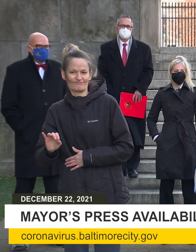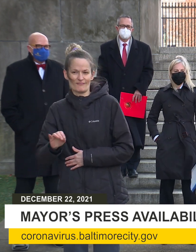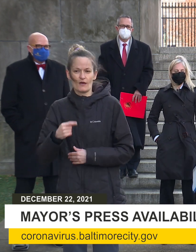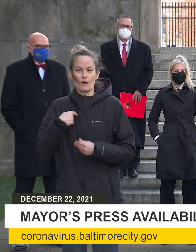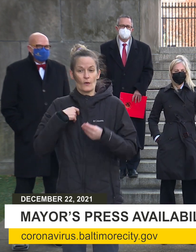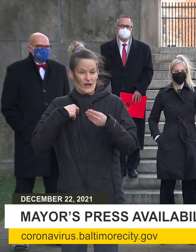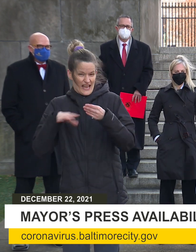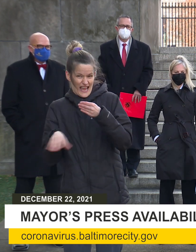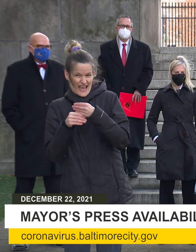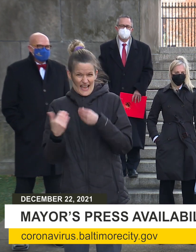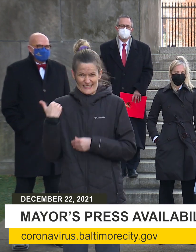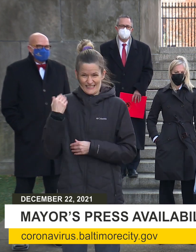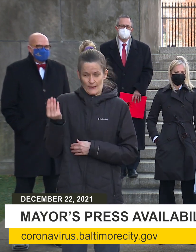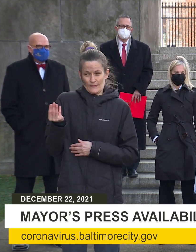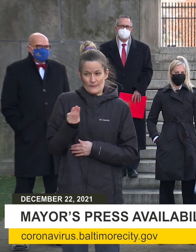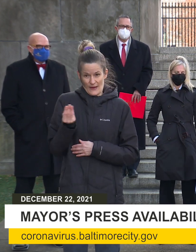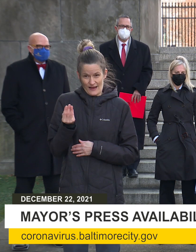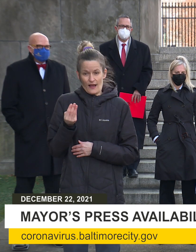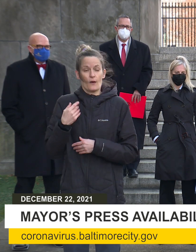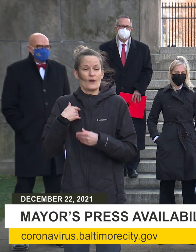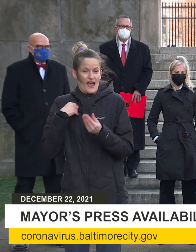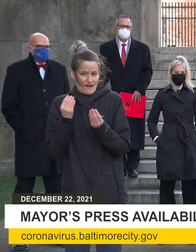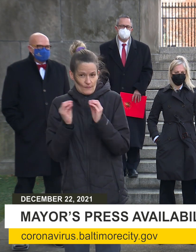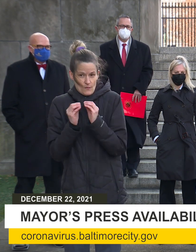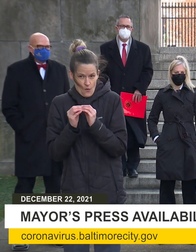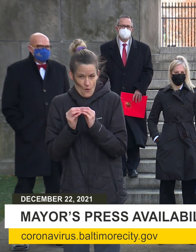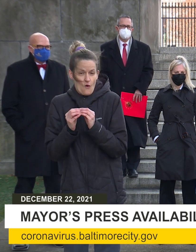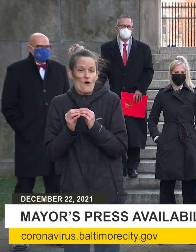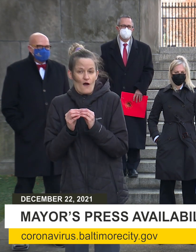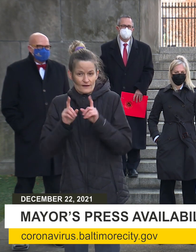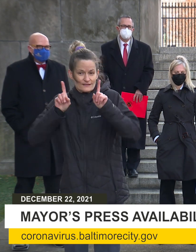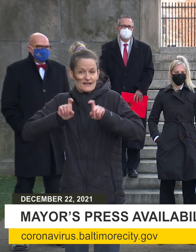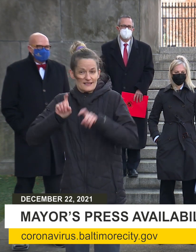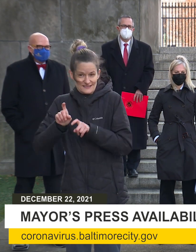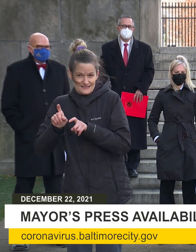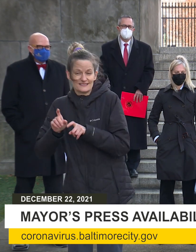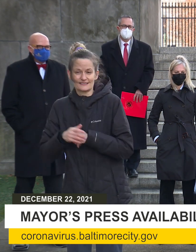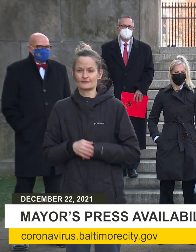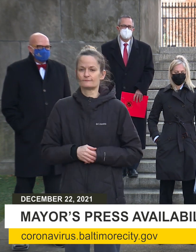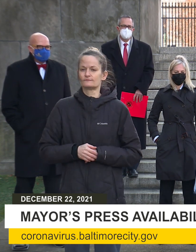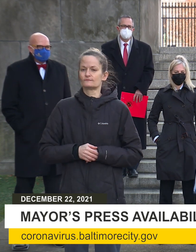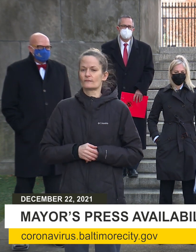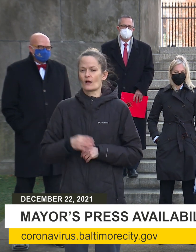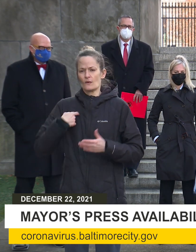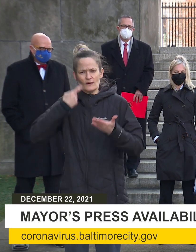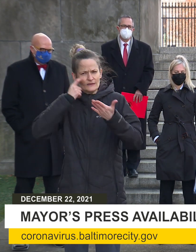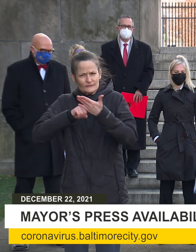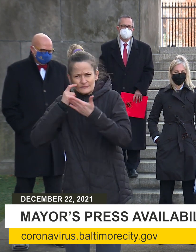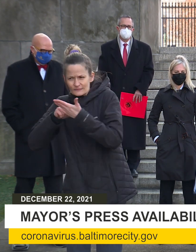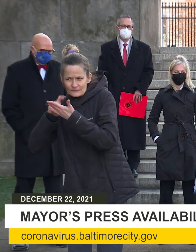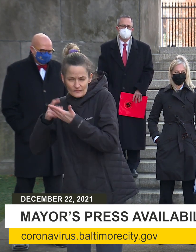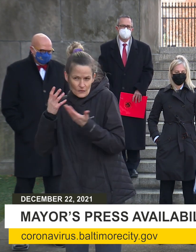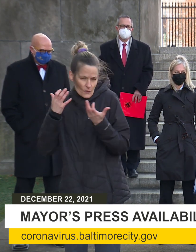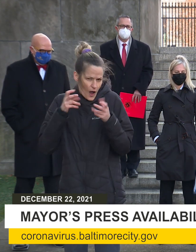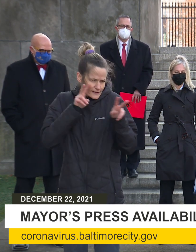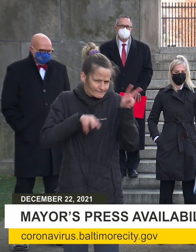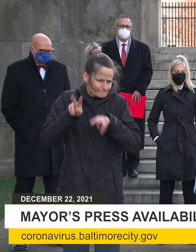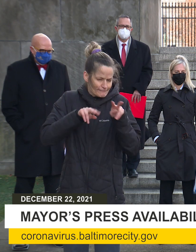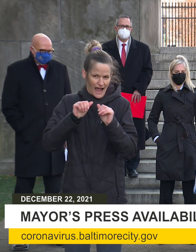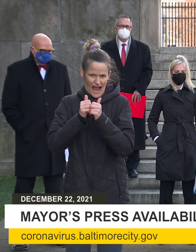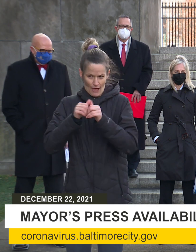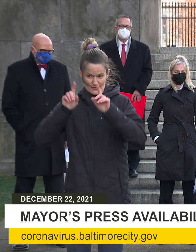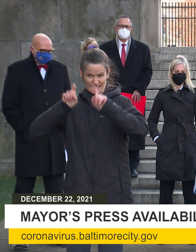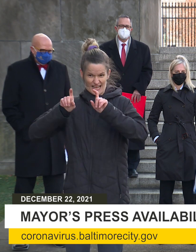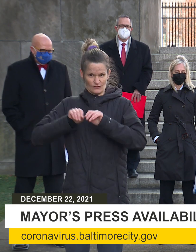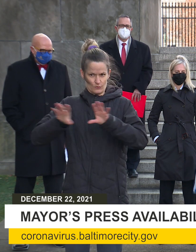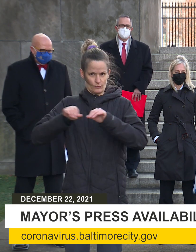discussions on how we can further expand testing with our current resources. The screening testing being done within our schools is also an important tool